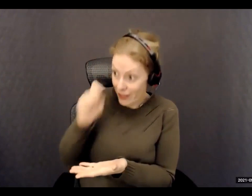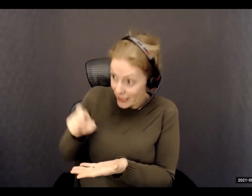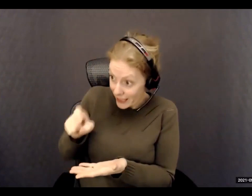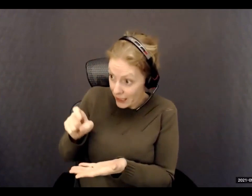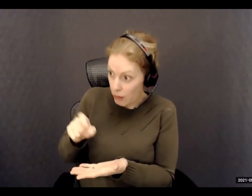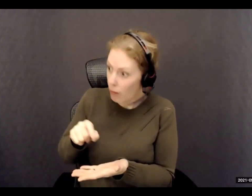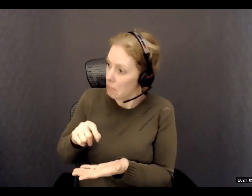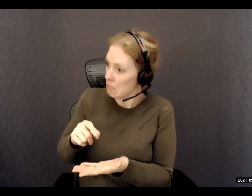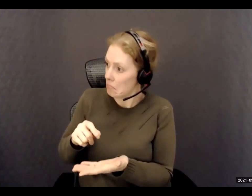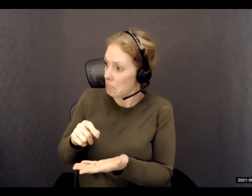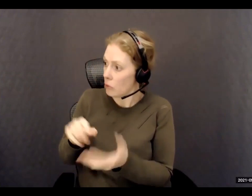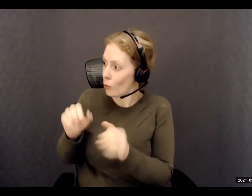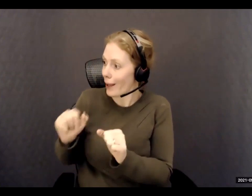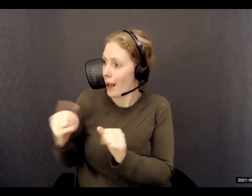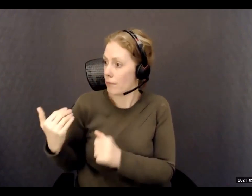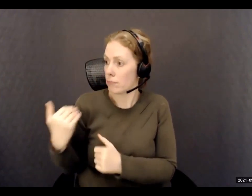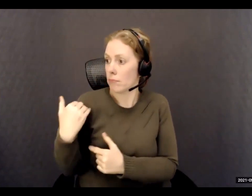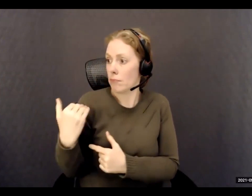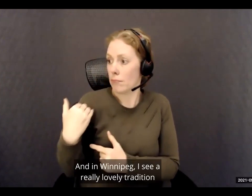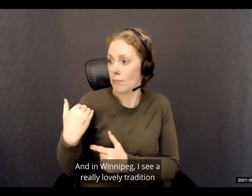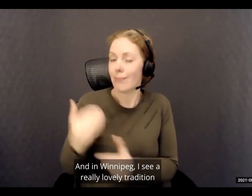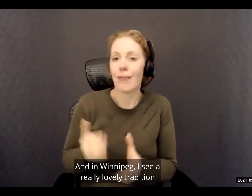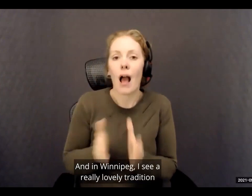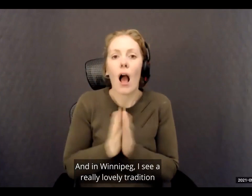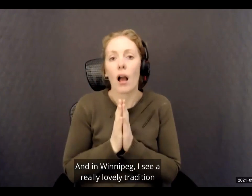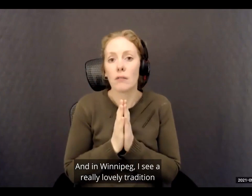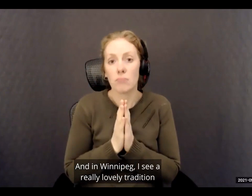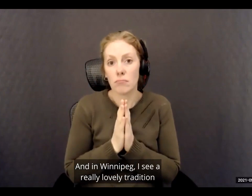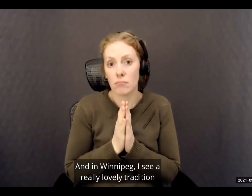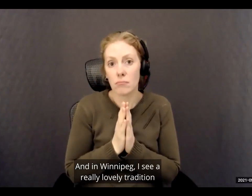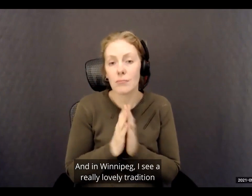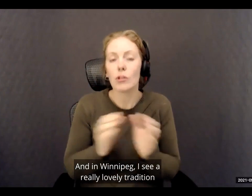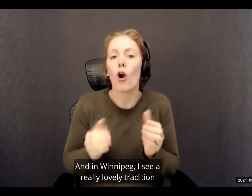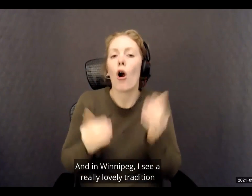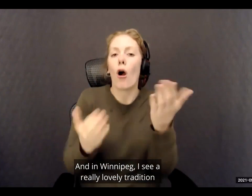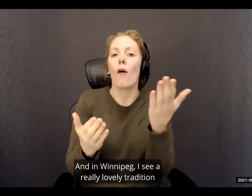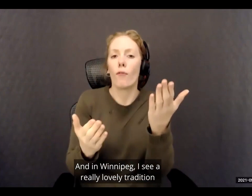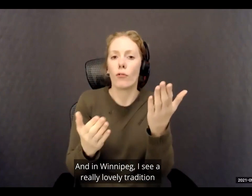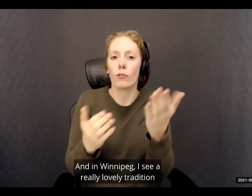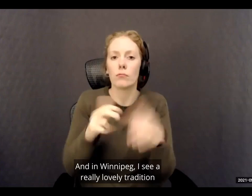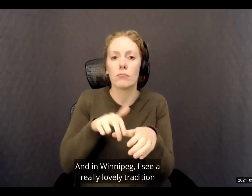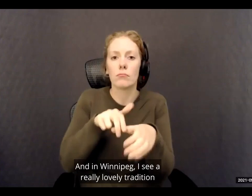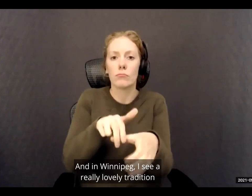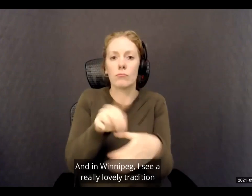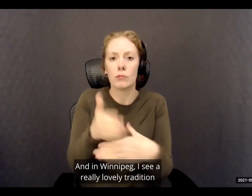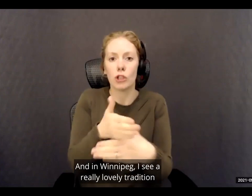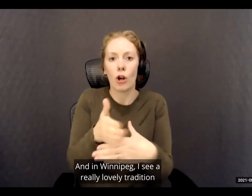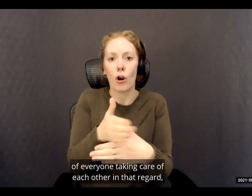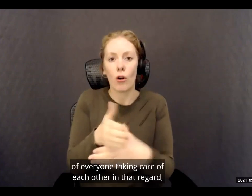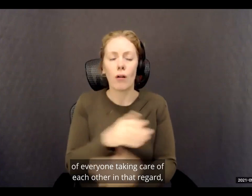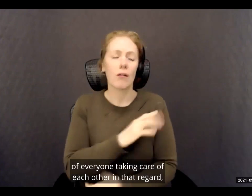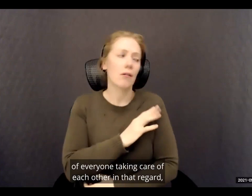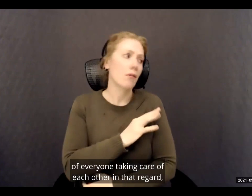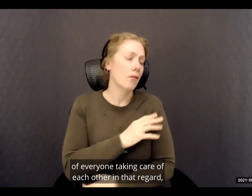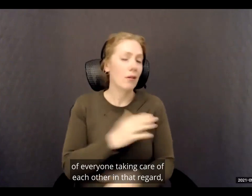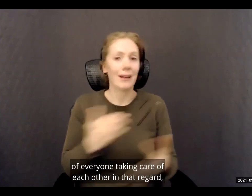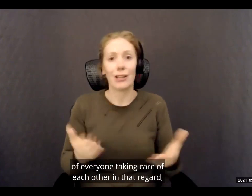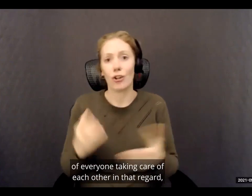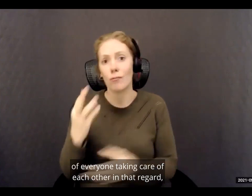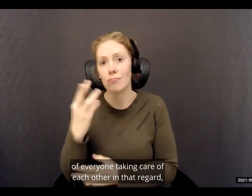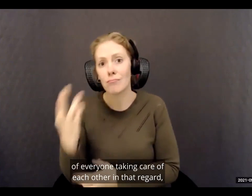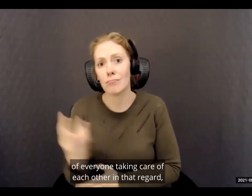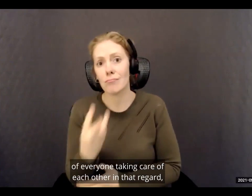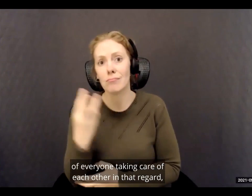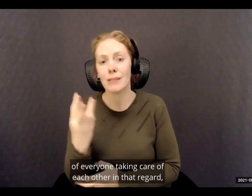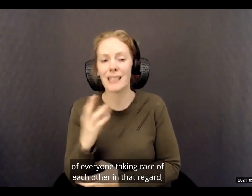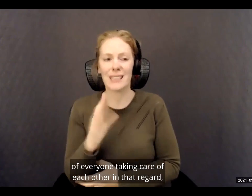offer, they can ask. And in Winnipeg, I see a really lovely tradition of everyone taking